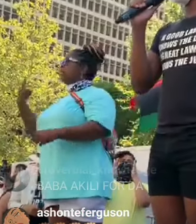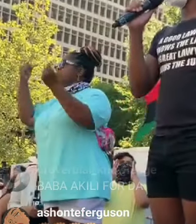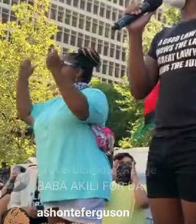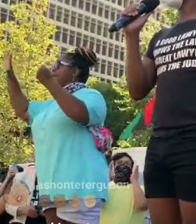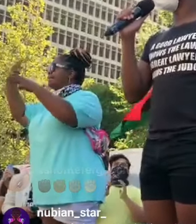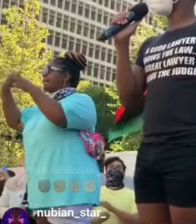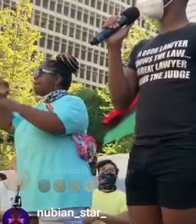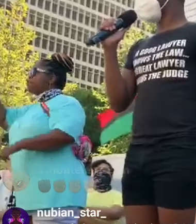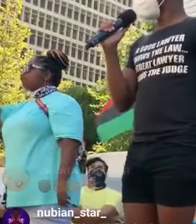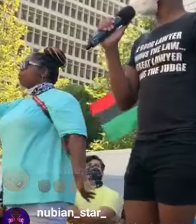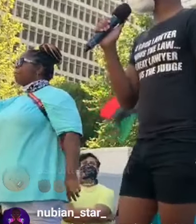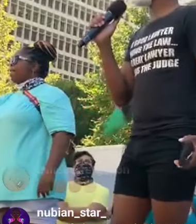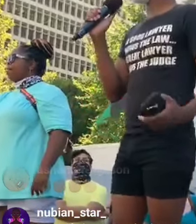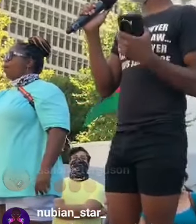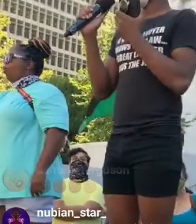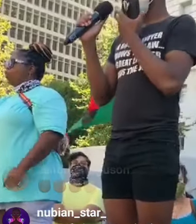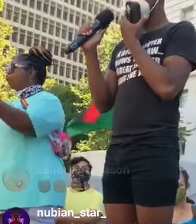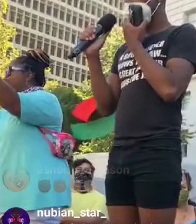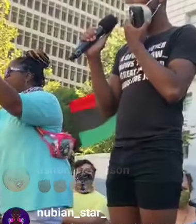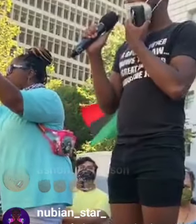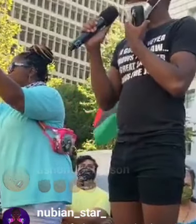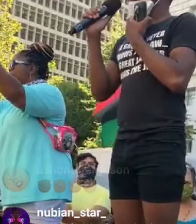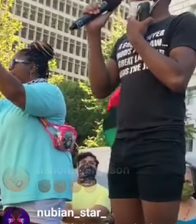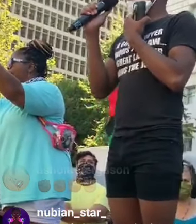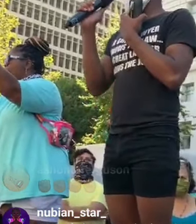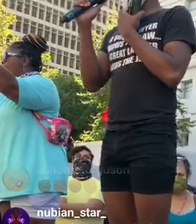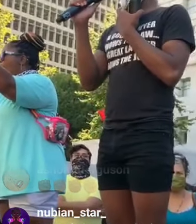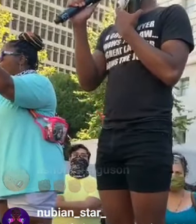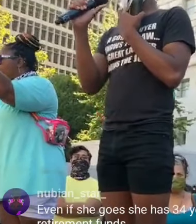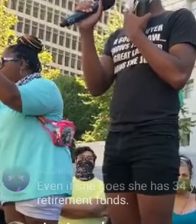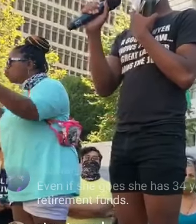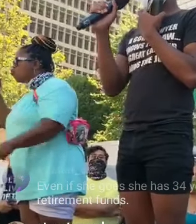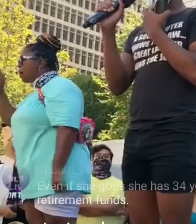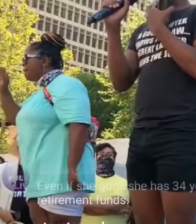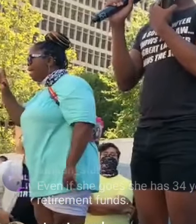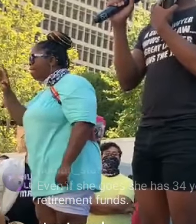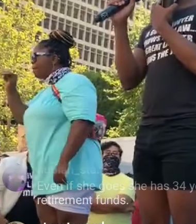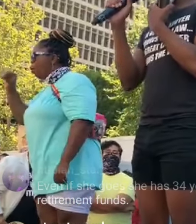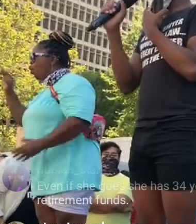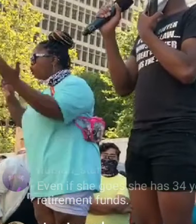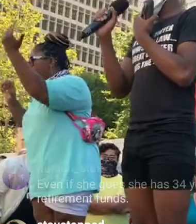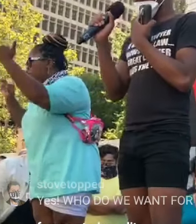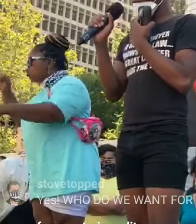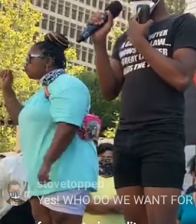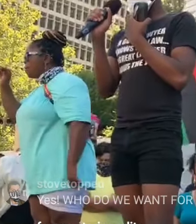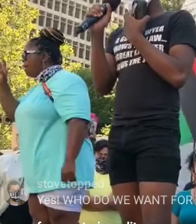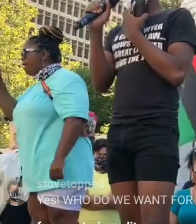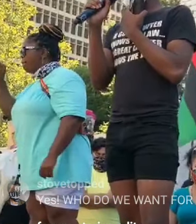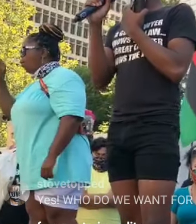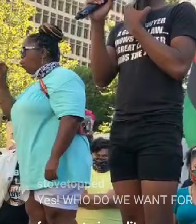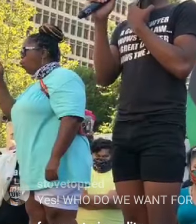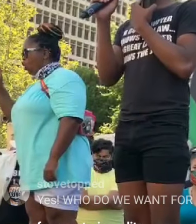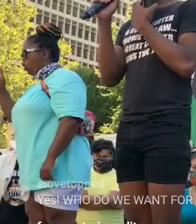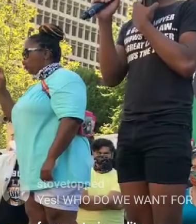Say his name. Jamil Moore. Say his name. Jamil Moore. Say his name. Jamil Moore. Say his name.